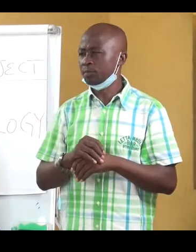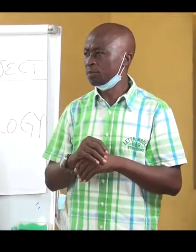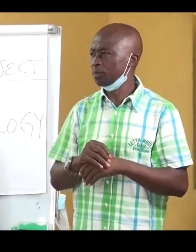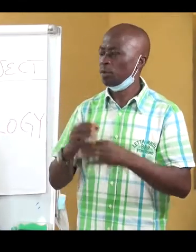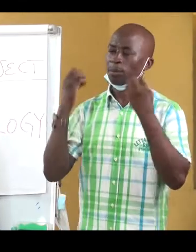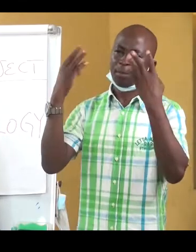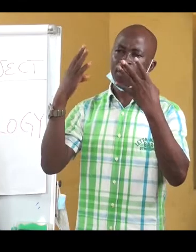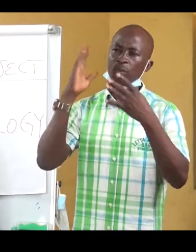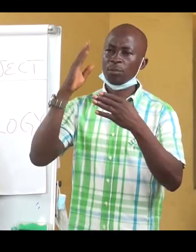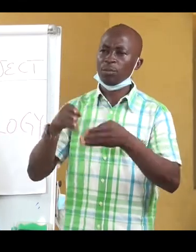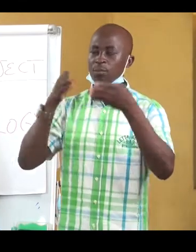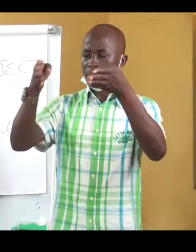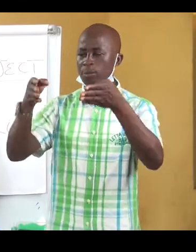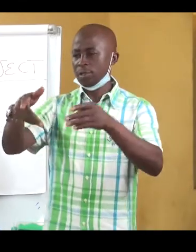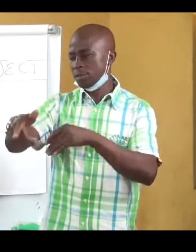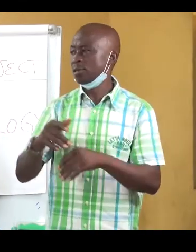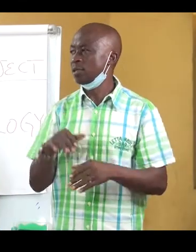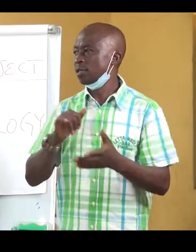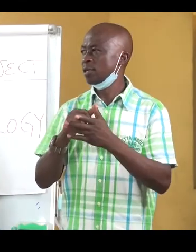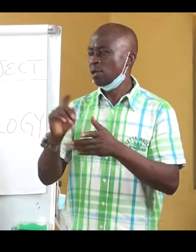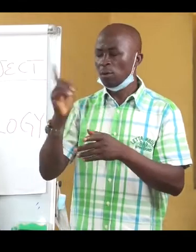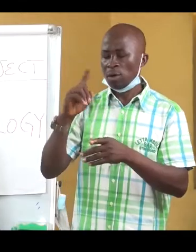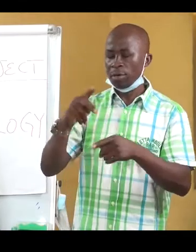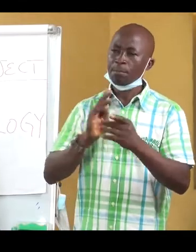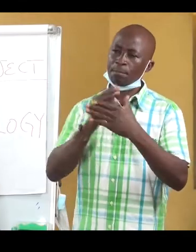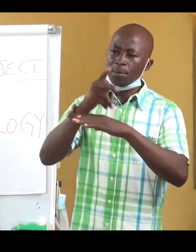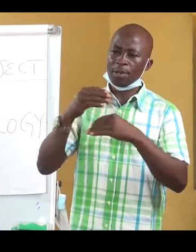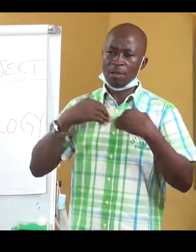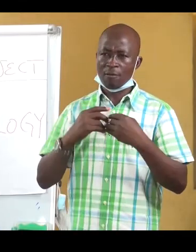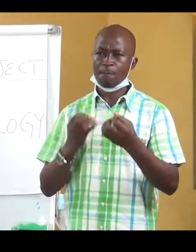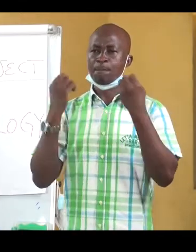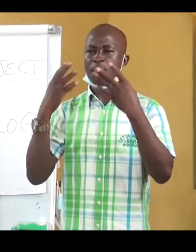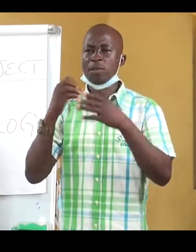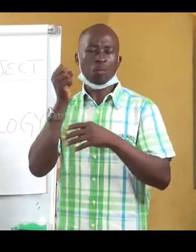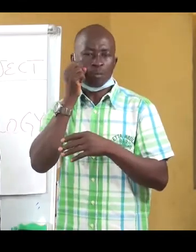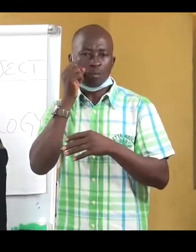will be deposited. That is a situation where the plant has many seeds.